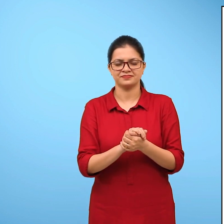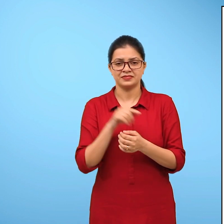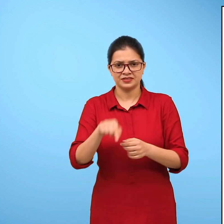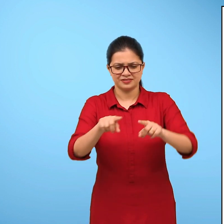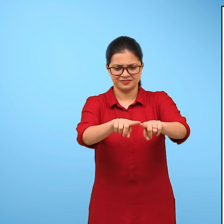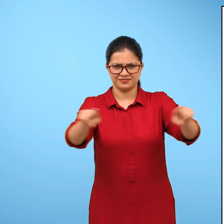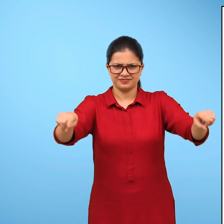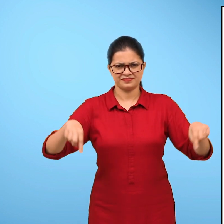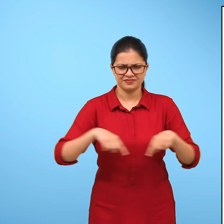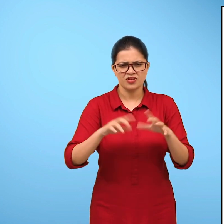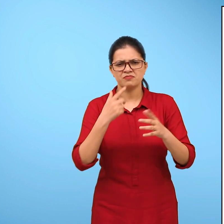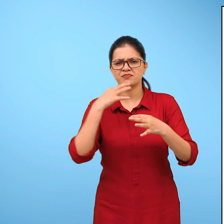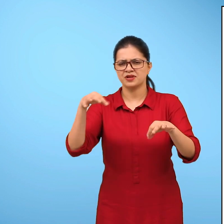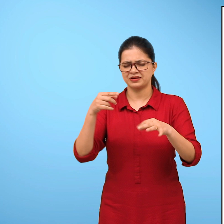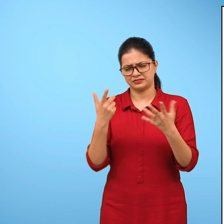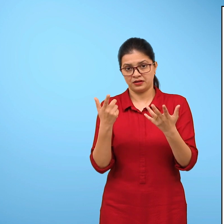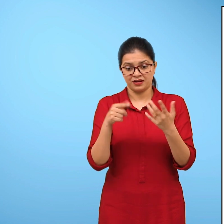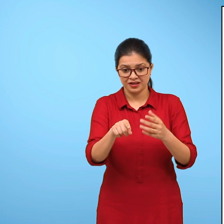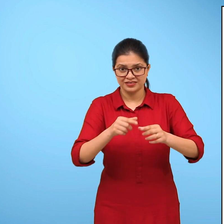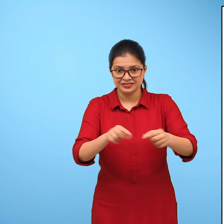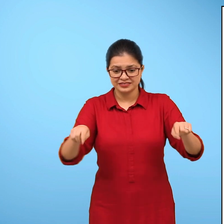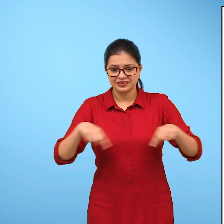Make a cylinder with cardboard or thick chart paper.